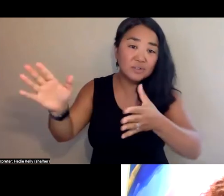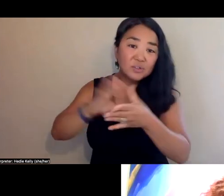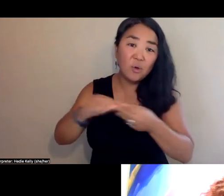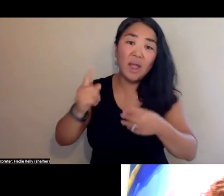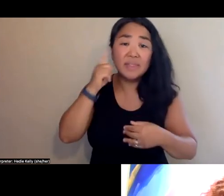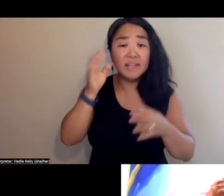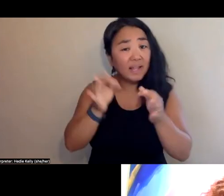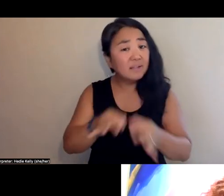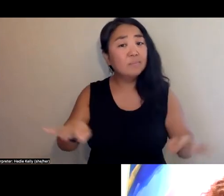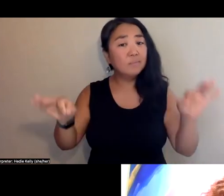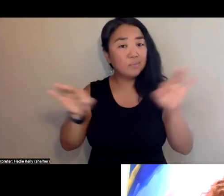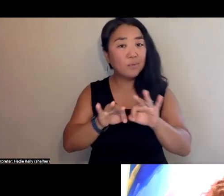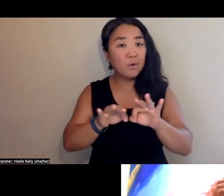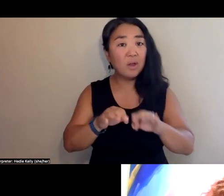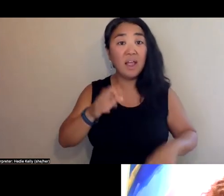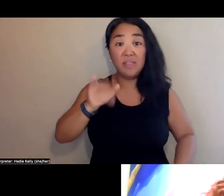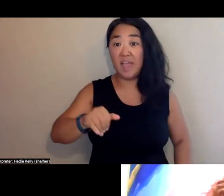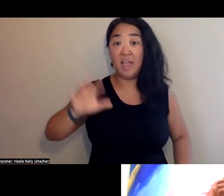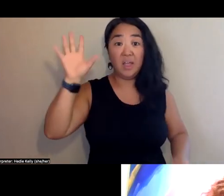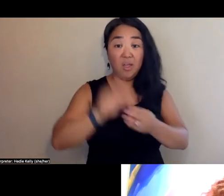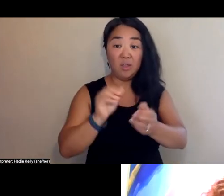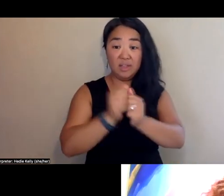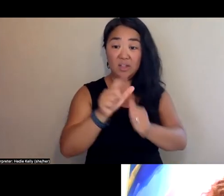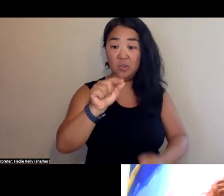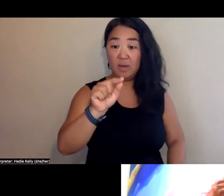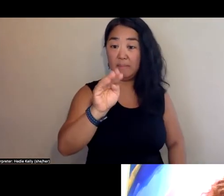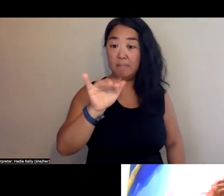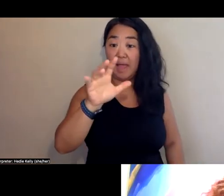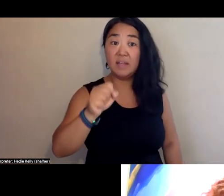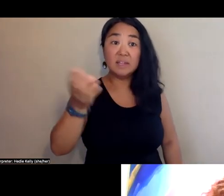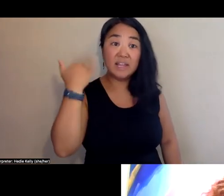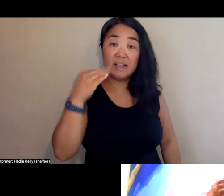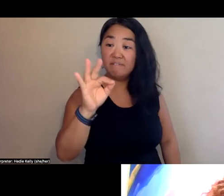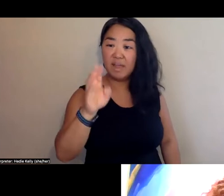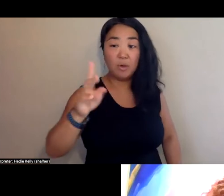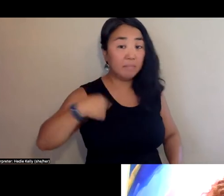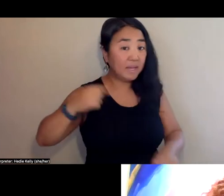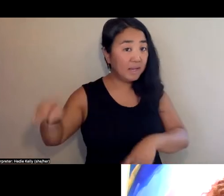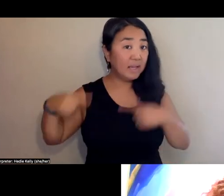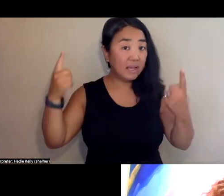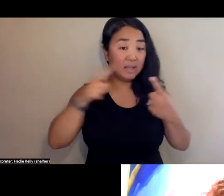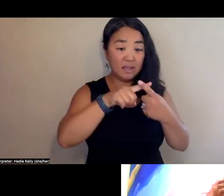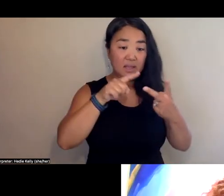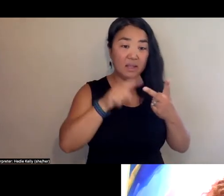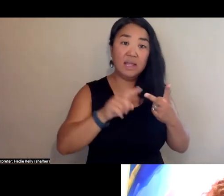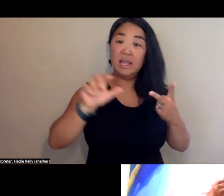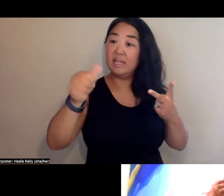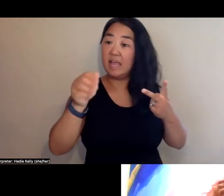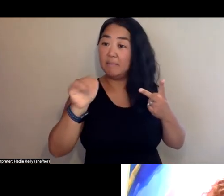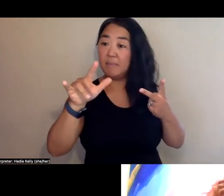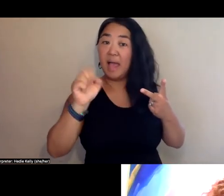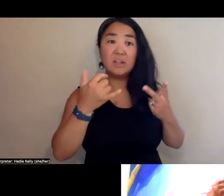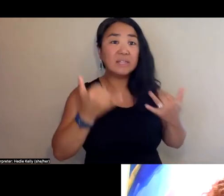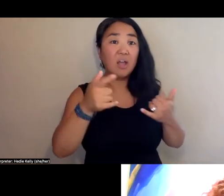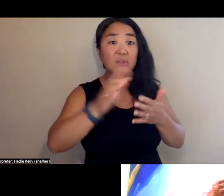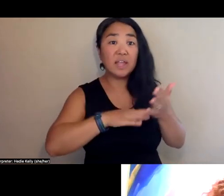thing, that the 20 miles that we do in February that I do have done so far the 10 miles that are that these are scheduled for, roughly,